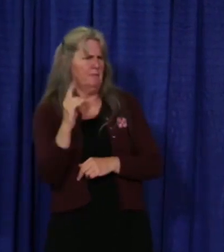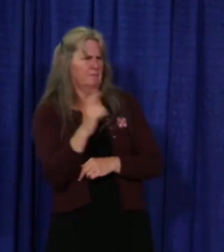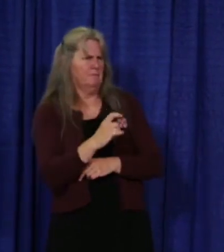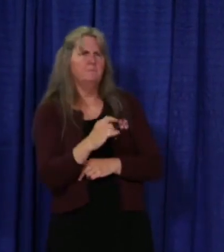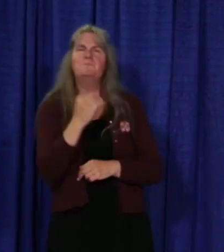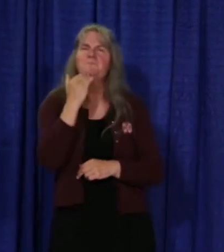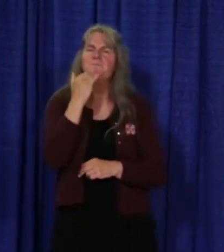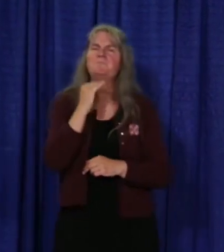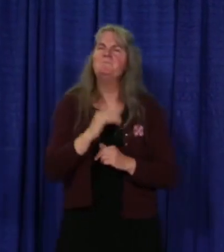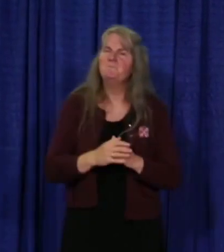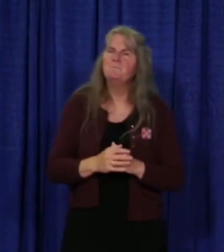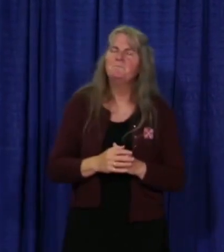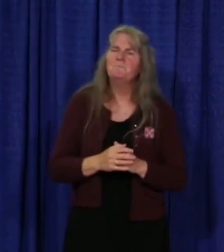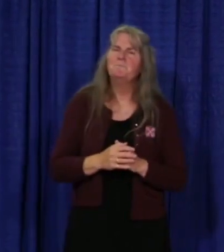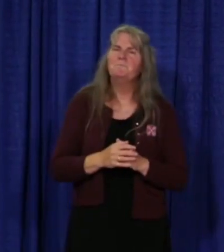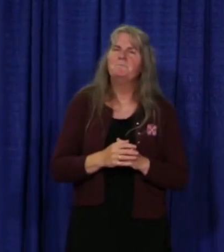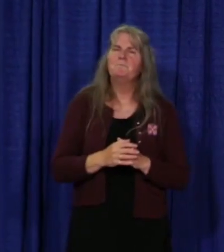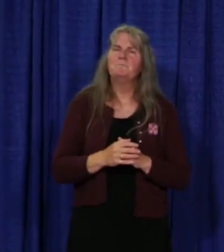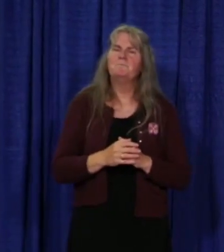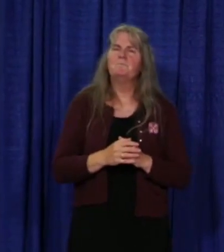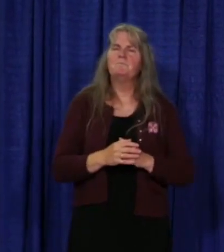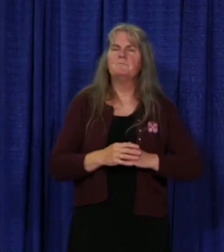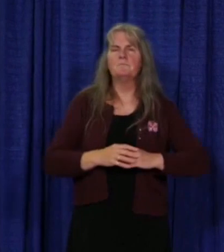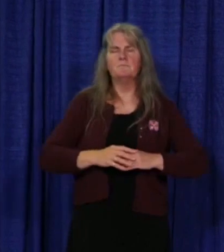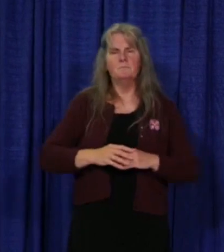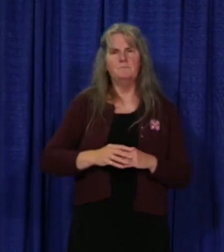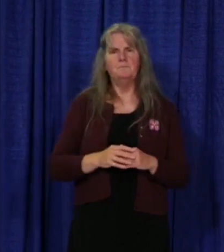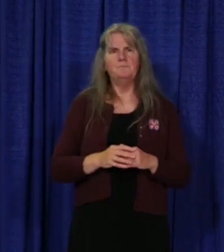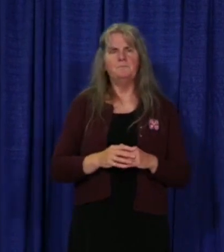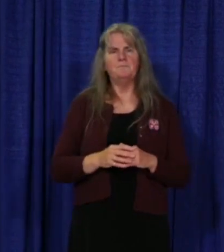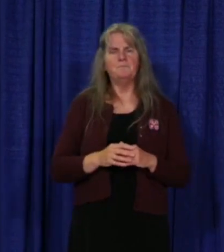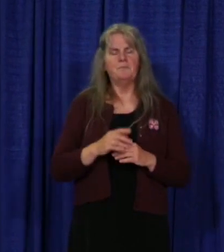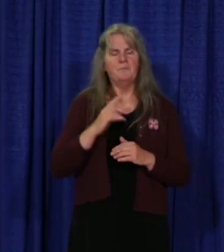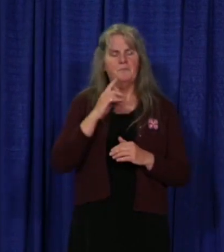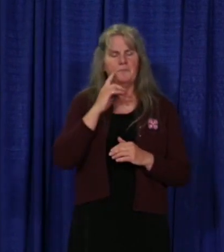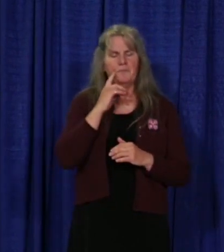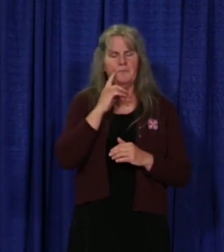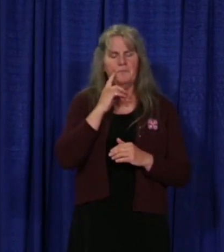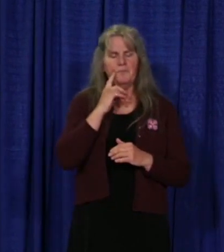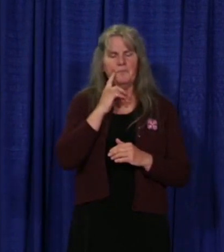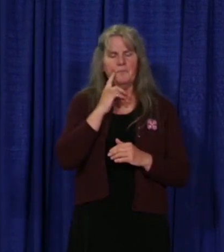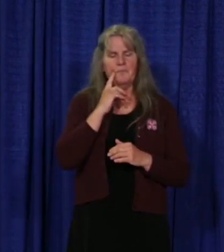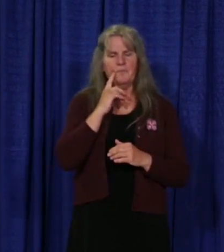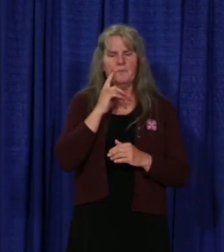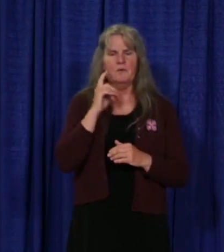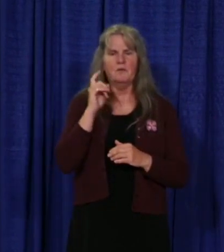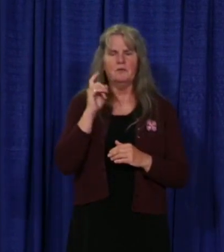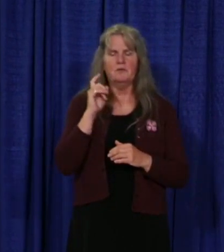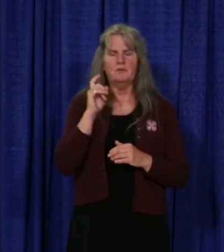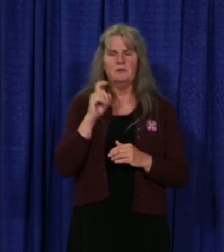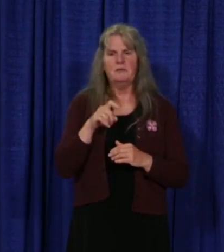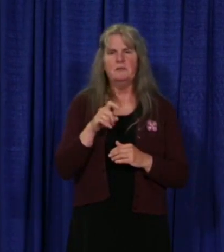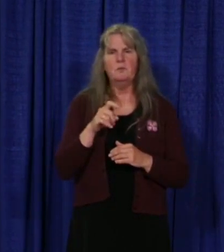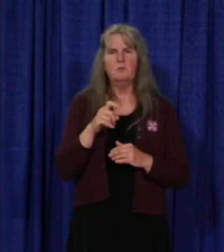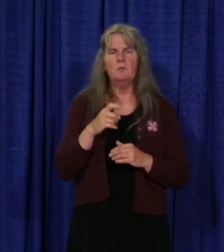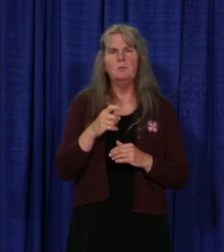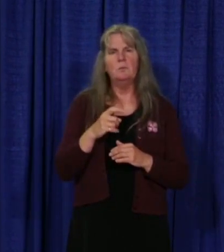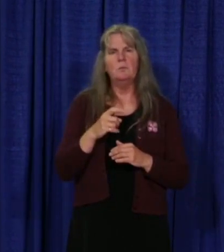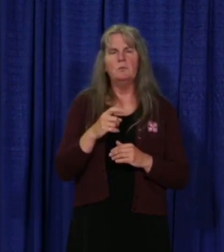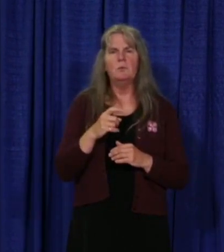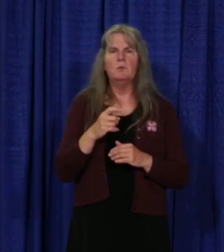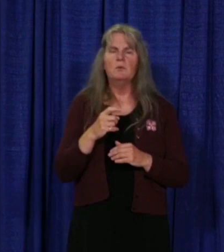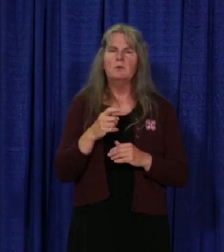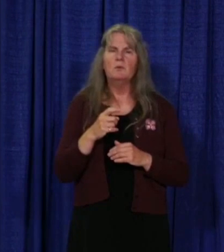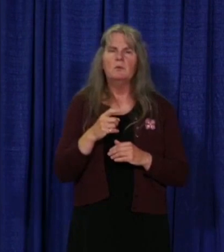Yeah, thanks. And really, I think this needs to be our language of,